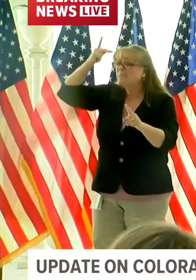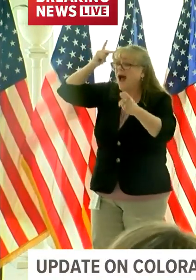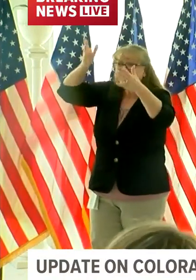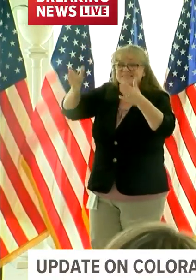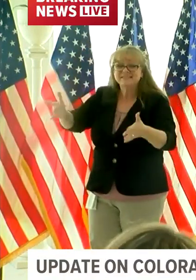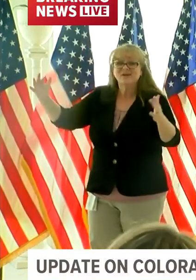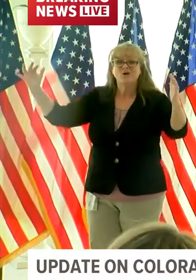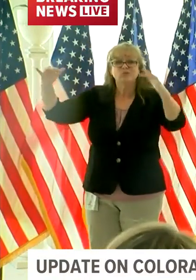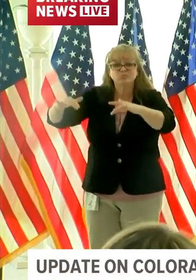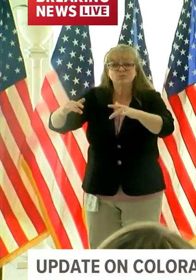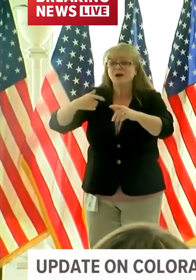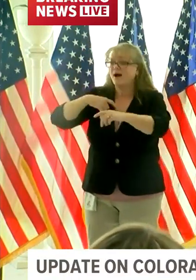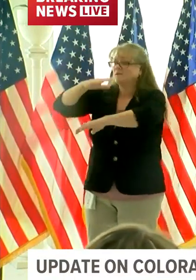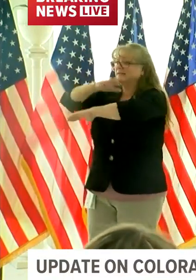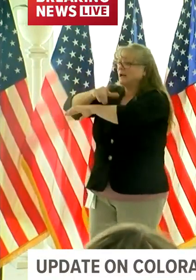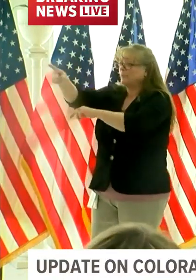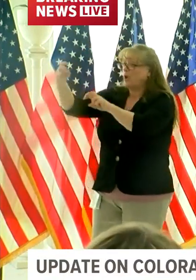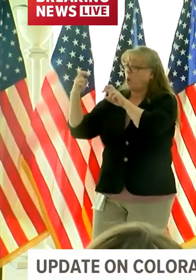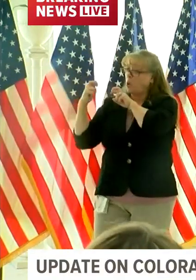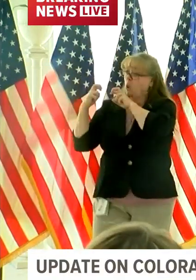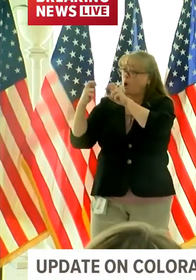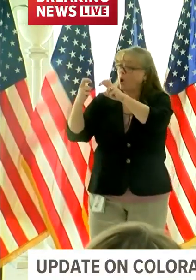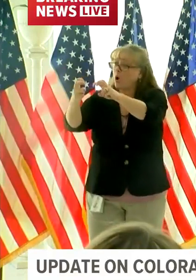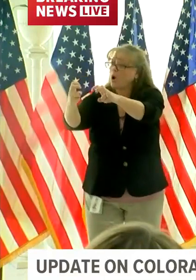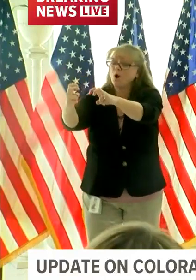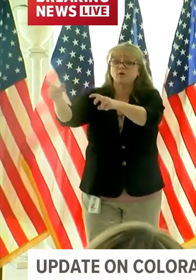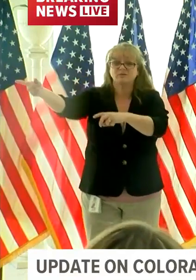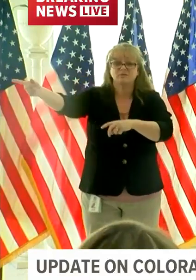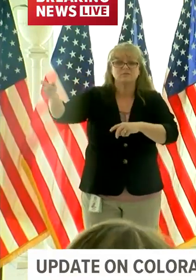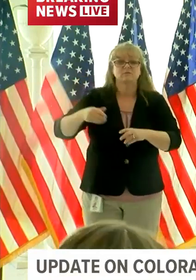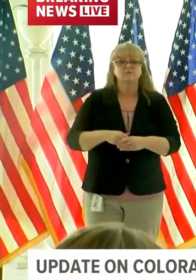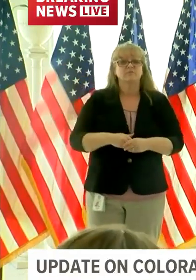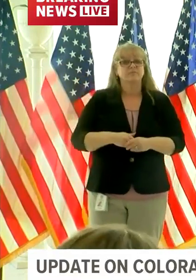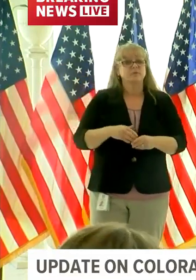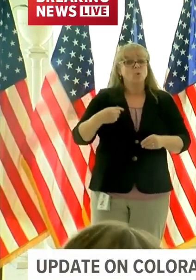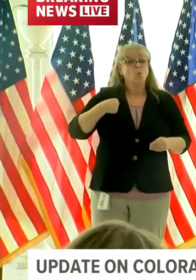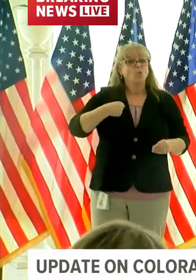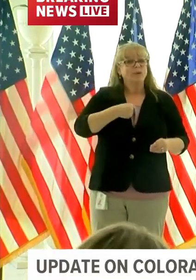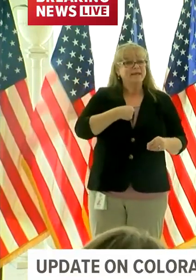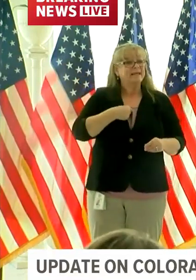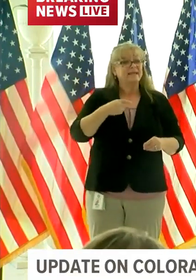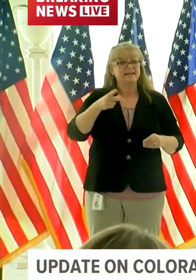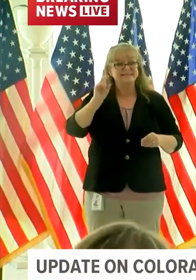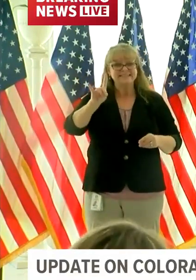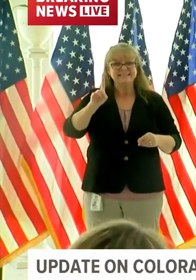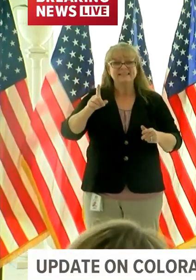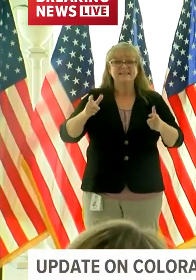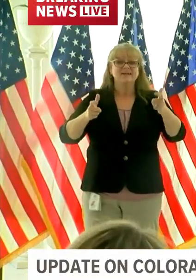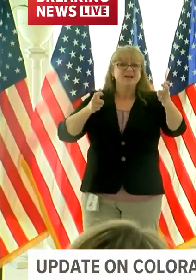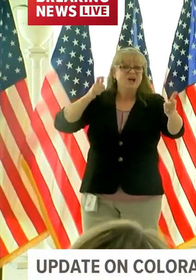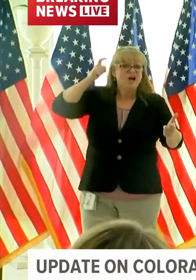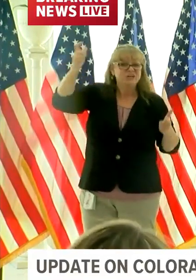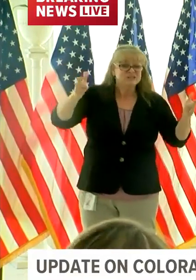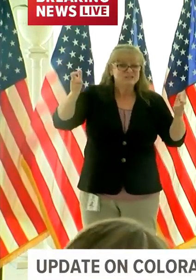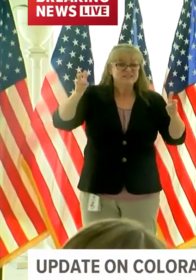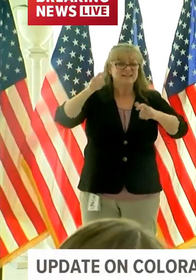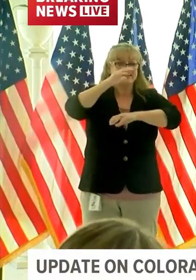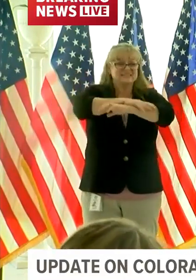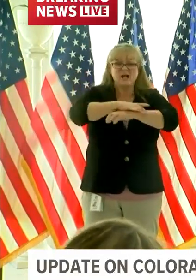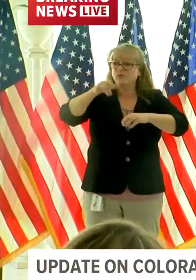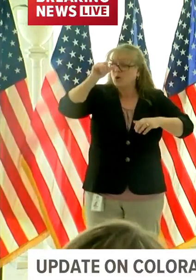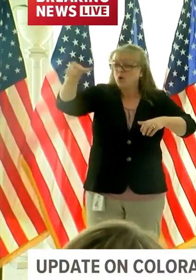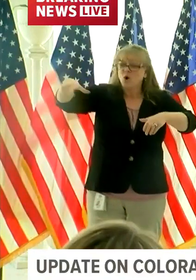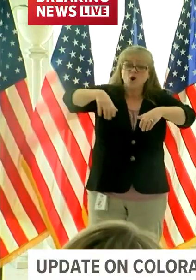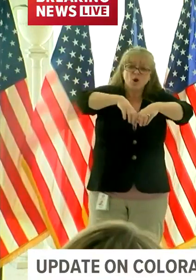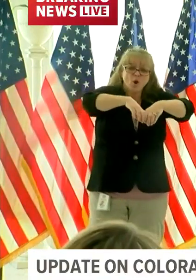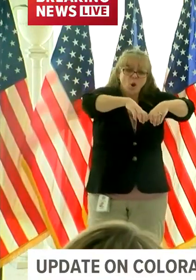really in a large, I don't know where we got the table. This table was like 100 feet long. It filled this whole corridor here.